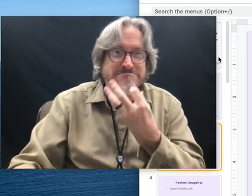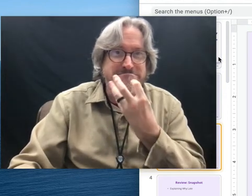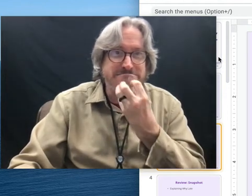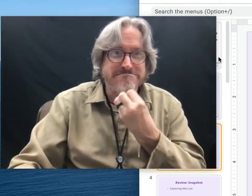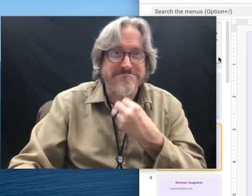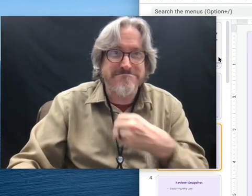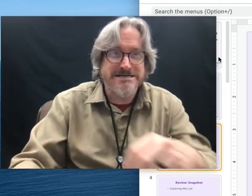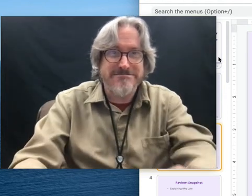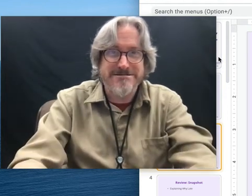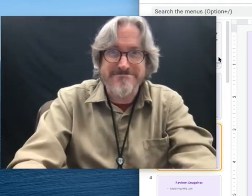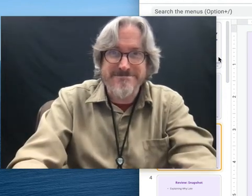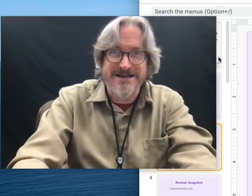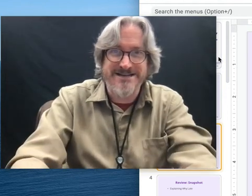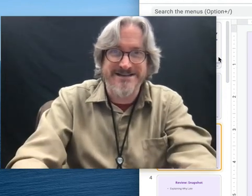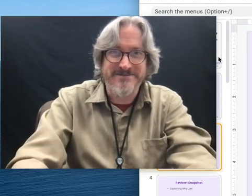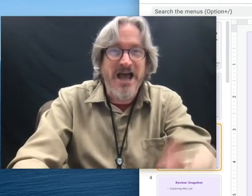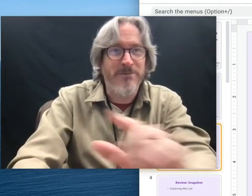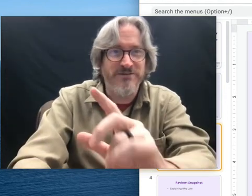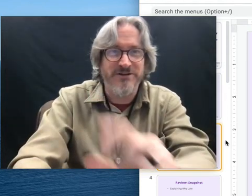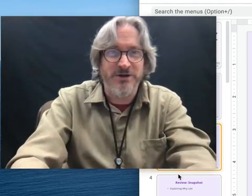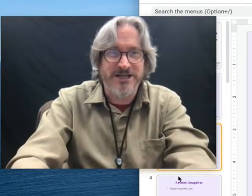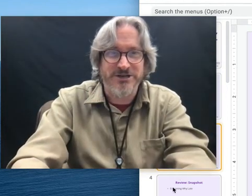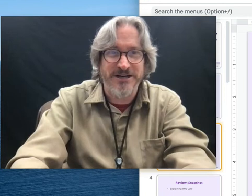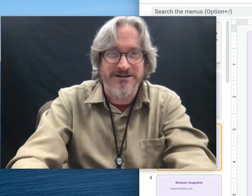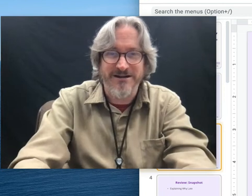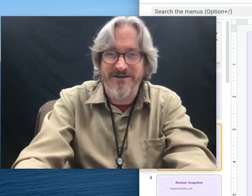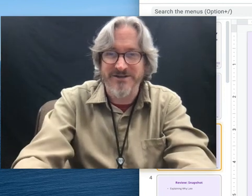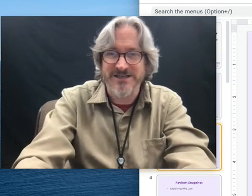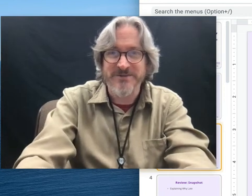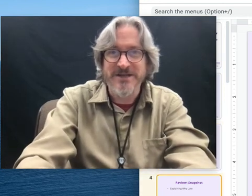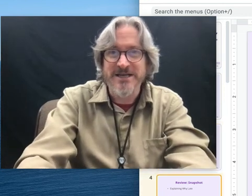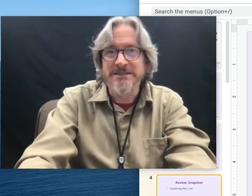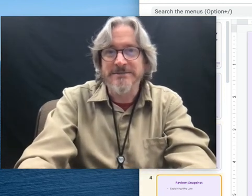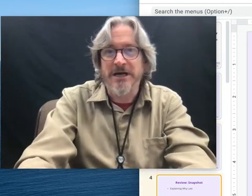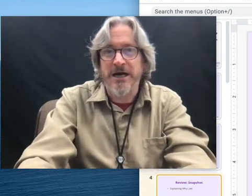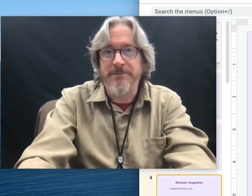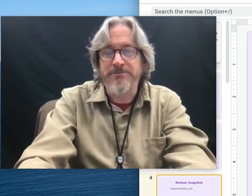So, anyway, I'll put the video lecture here, obviously.